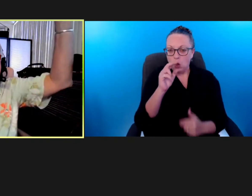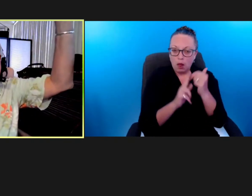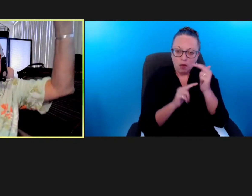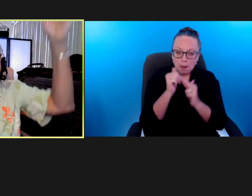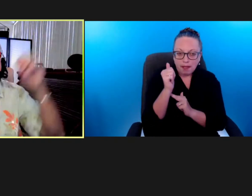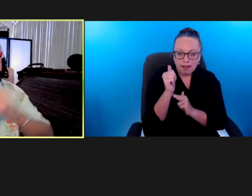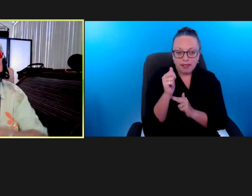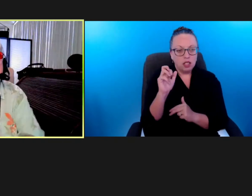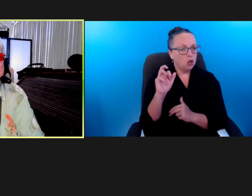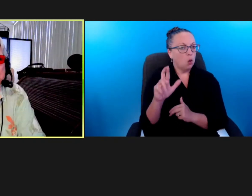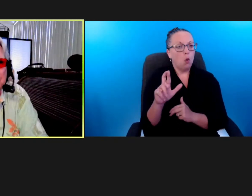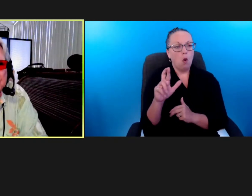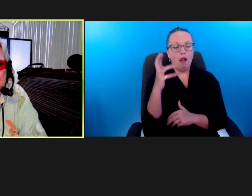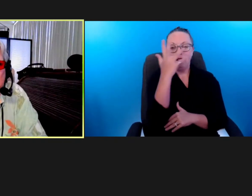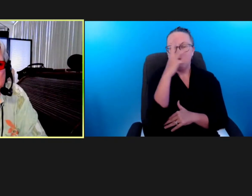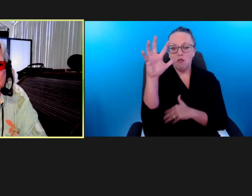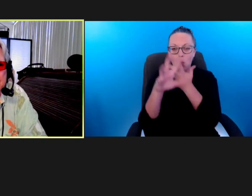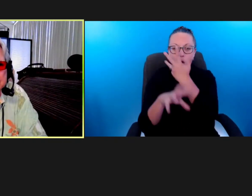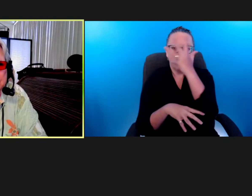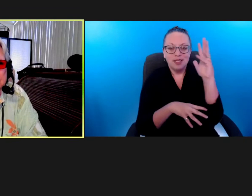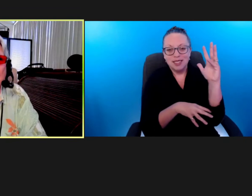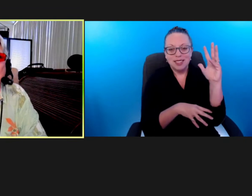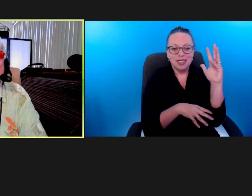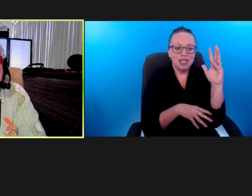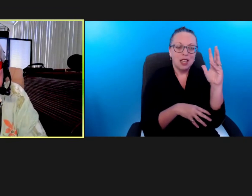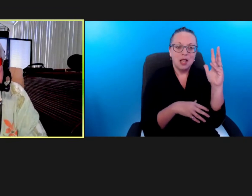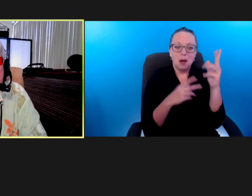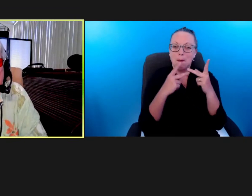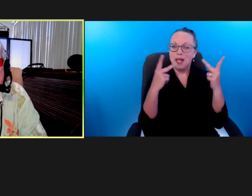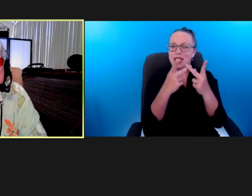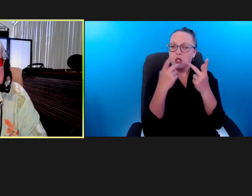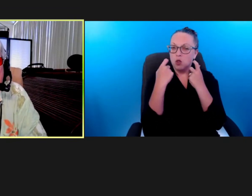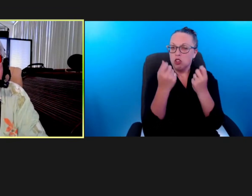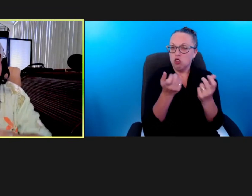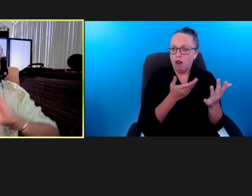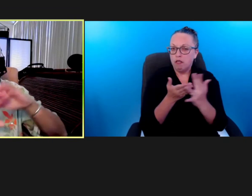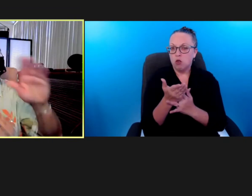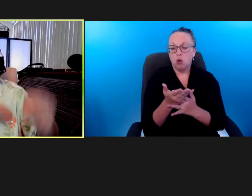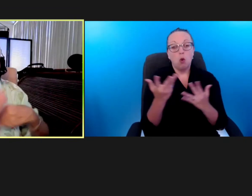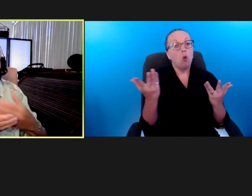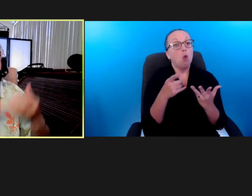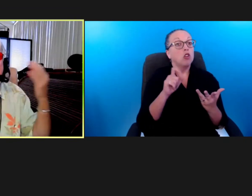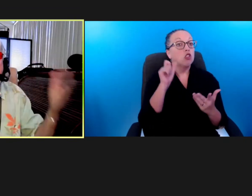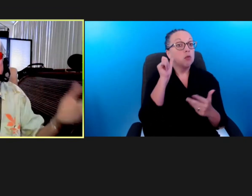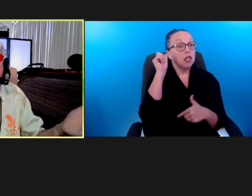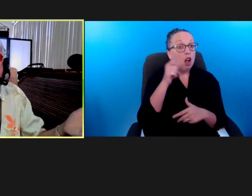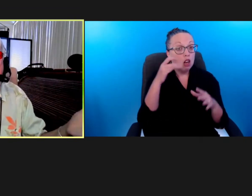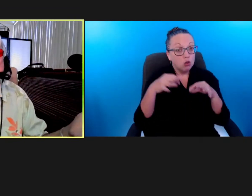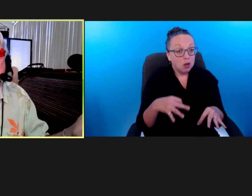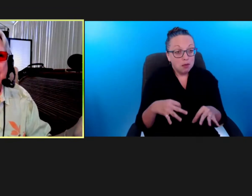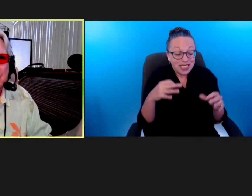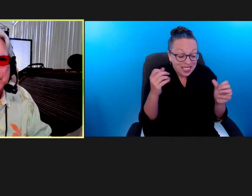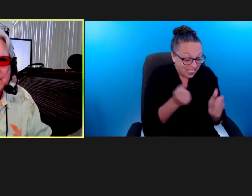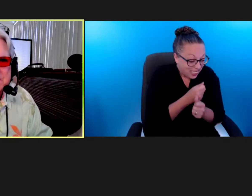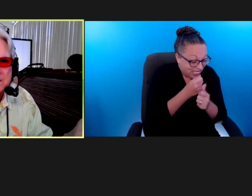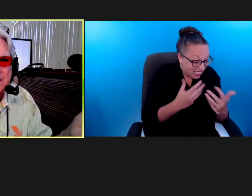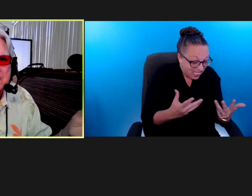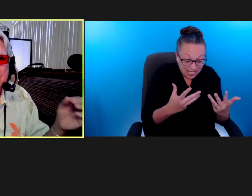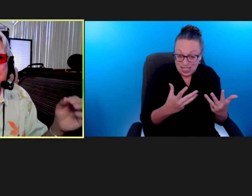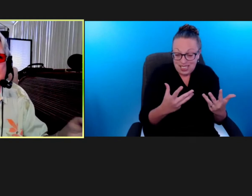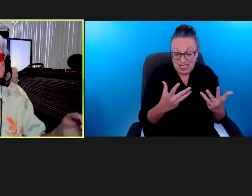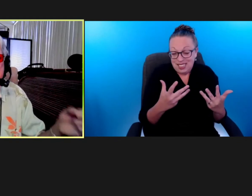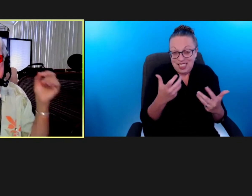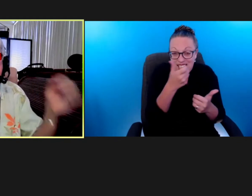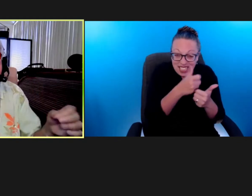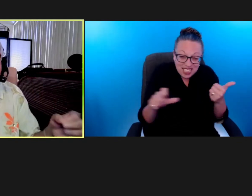the nature of forest through which we are driving. What should be audio described? Anything and everything that brings to